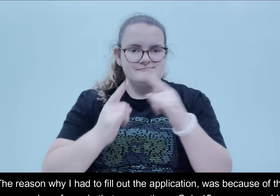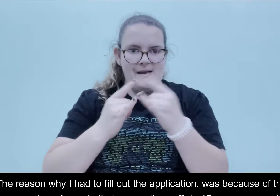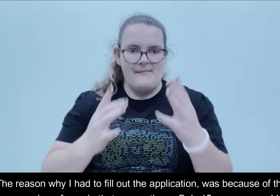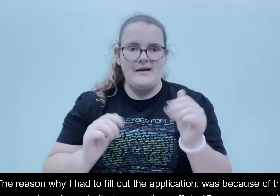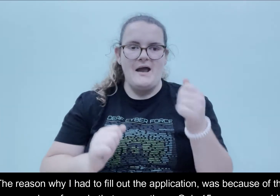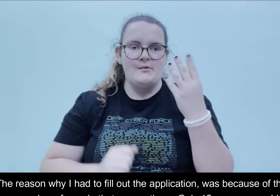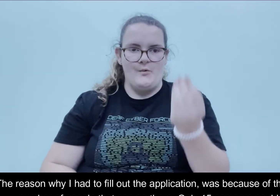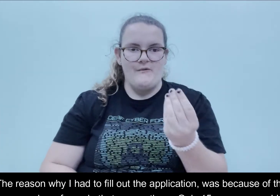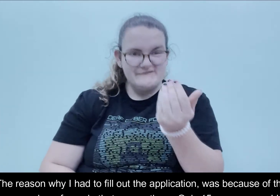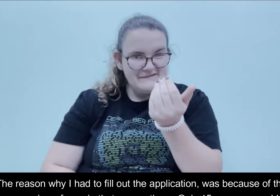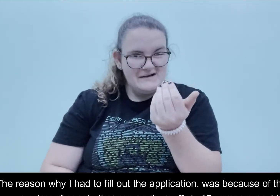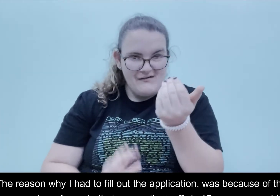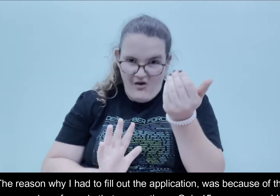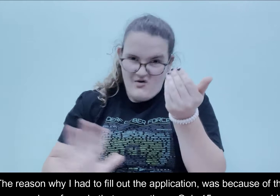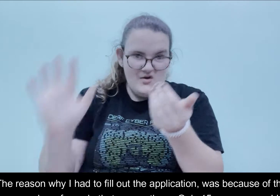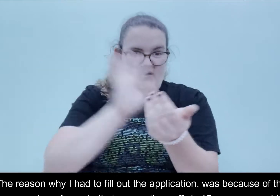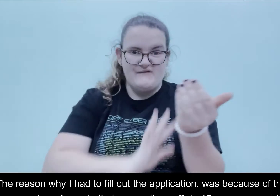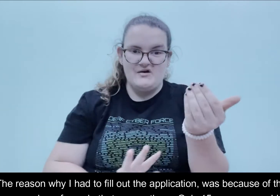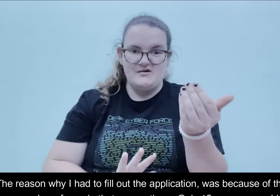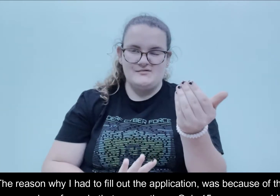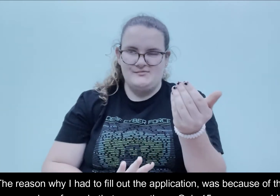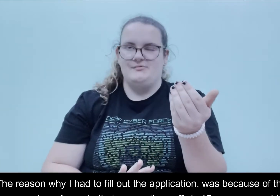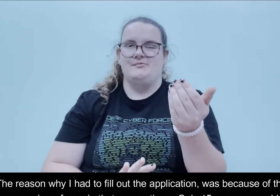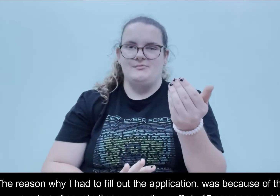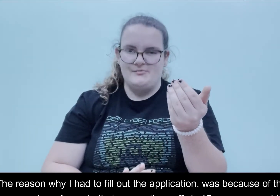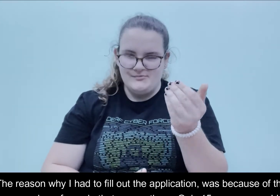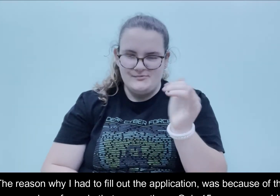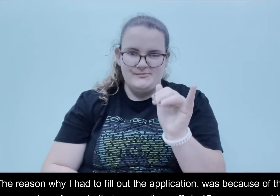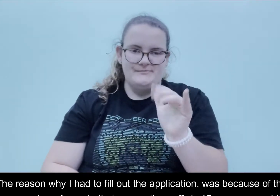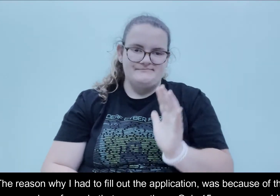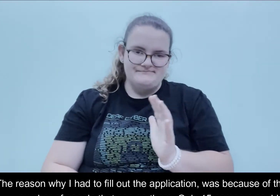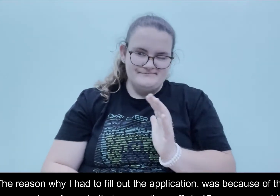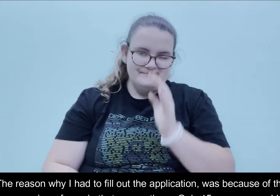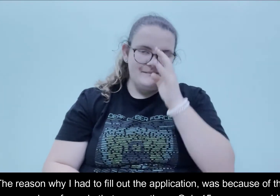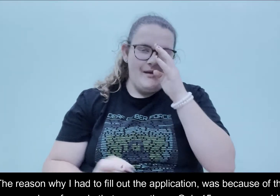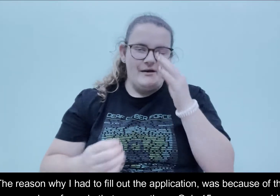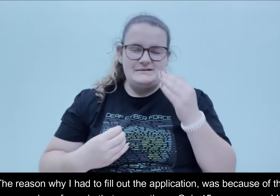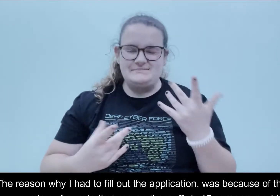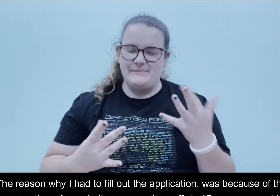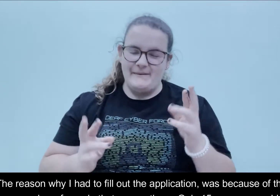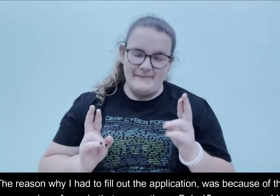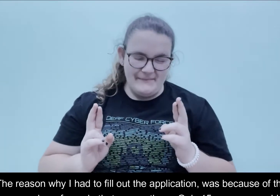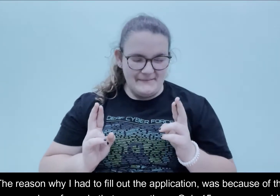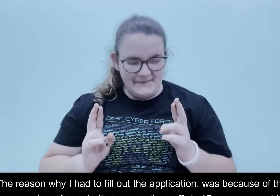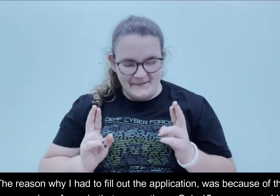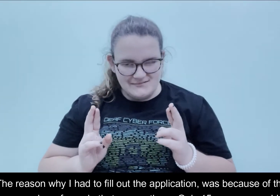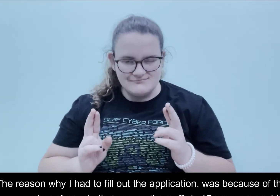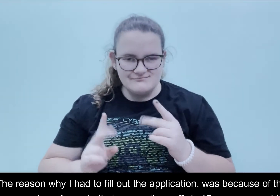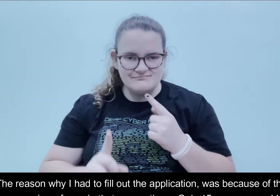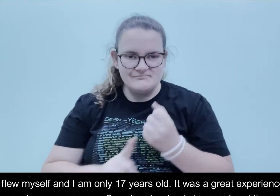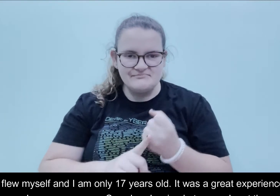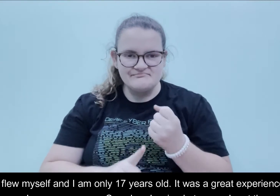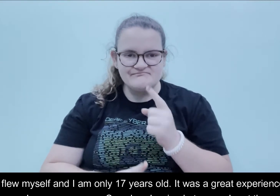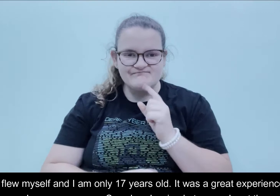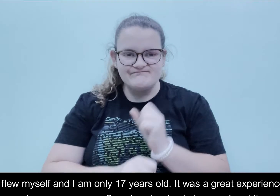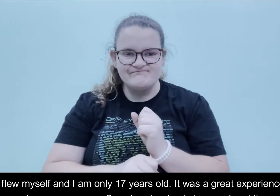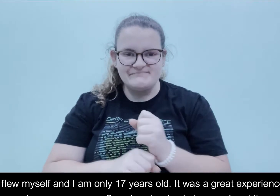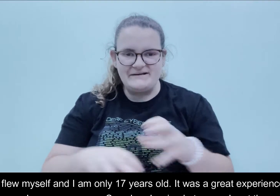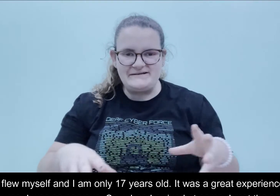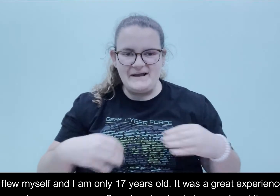right? Because like less people could go, there was only 15 campers from all over the U.S. could go. Only 15. I was like, oh,